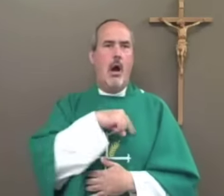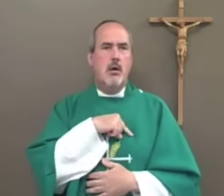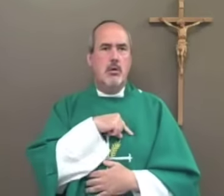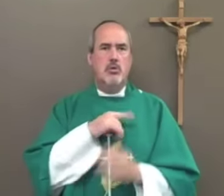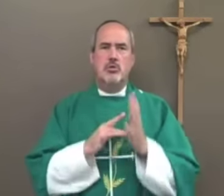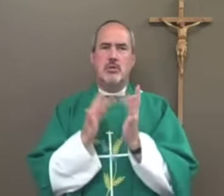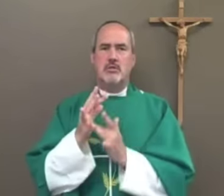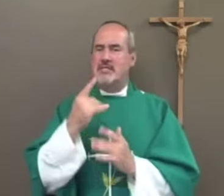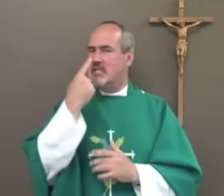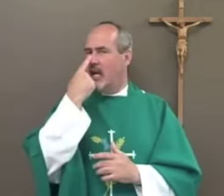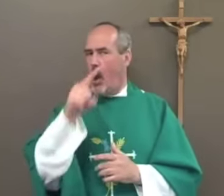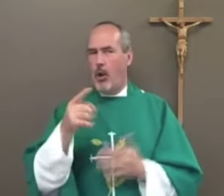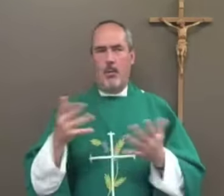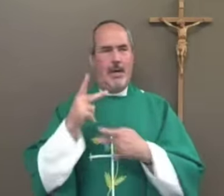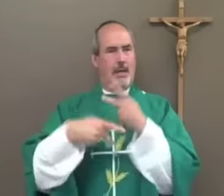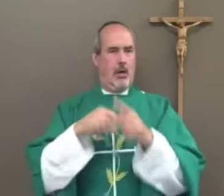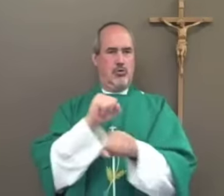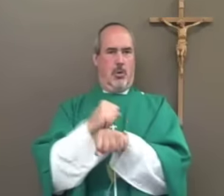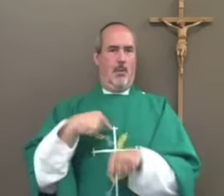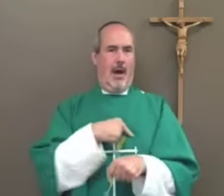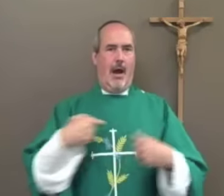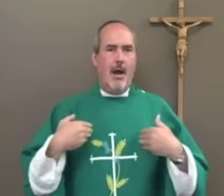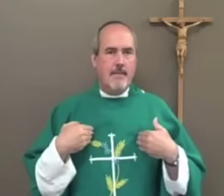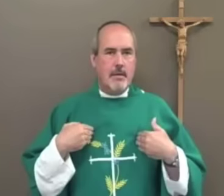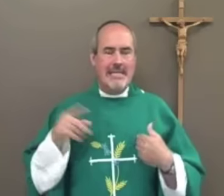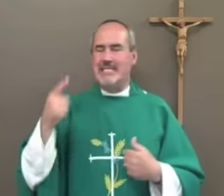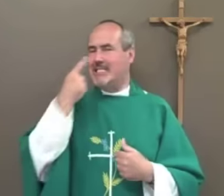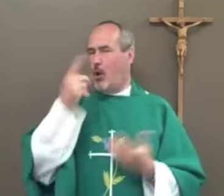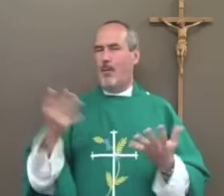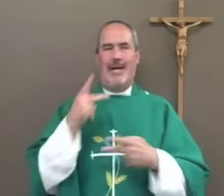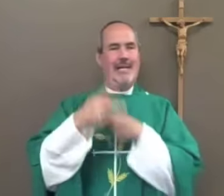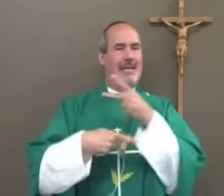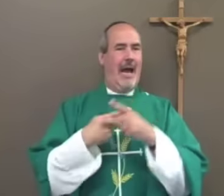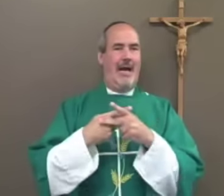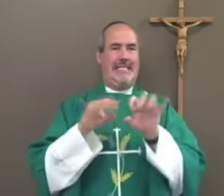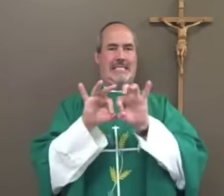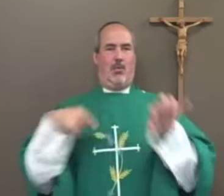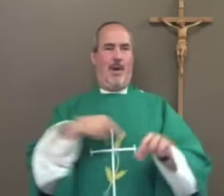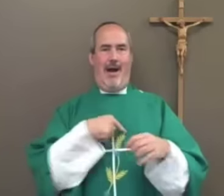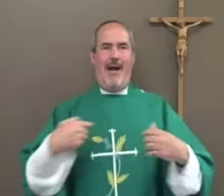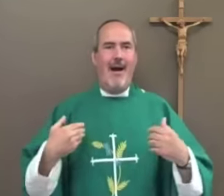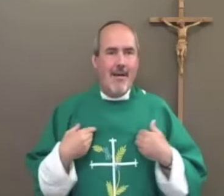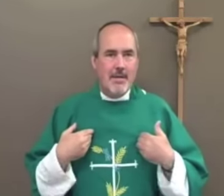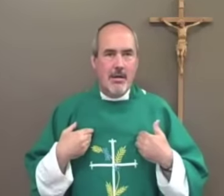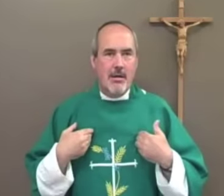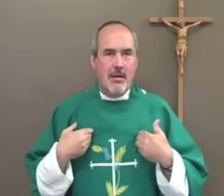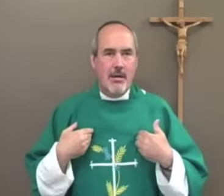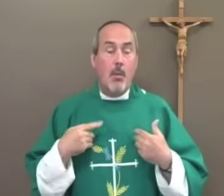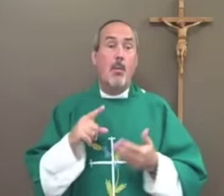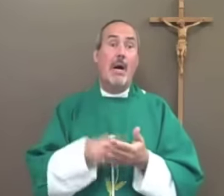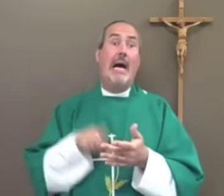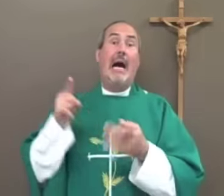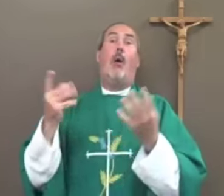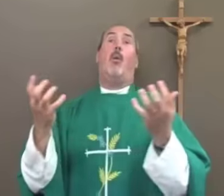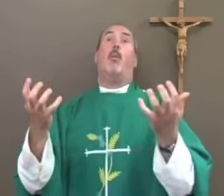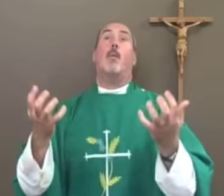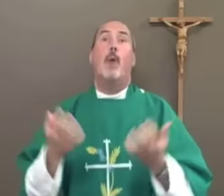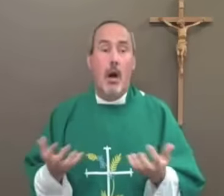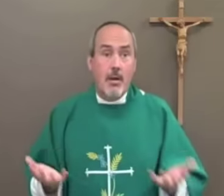Jesus wants the same for all of us. He doesn't care what our vocation is or what our education is. What he